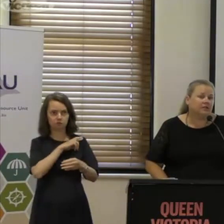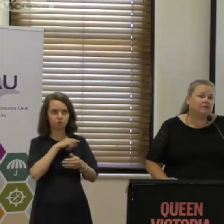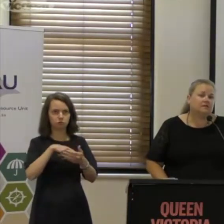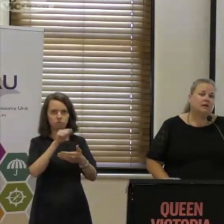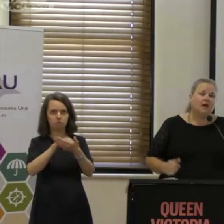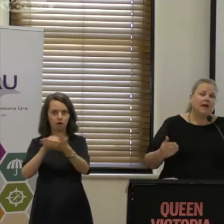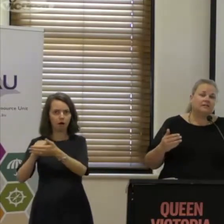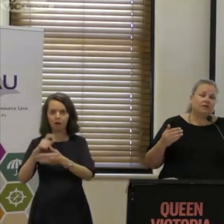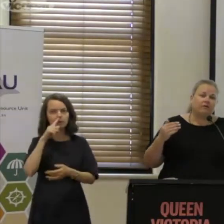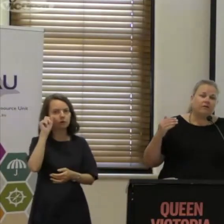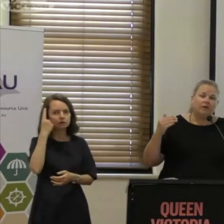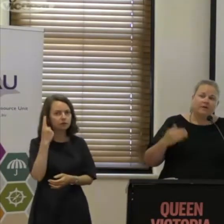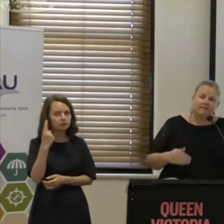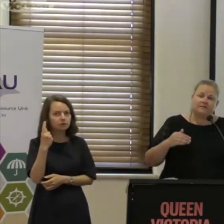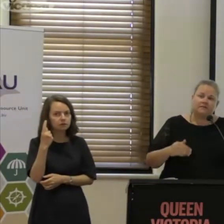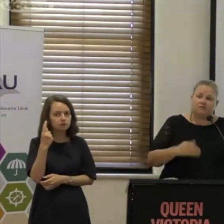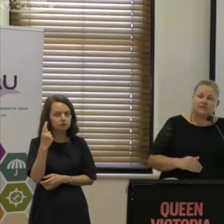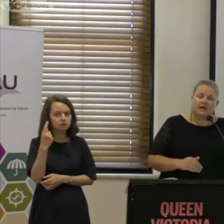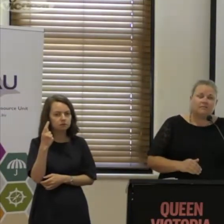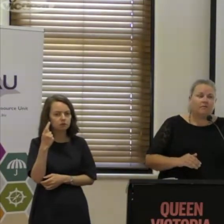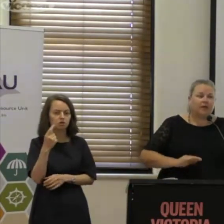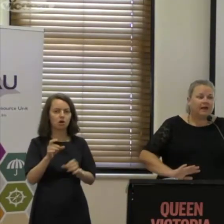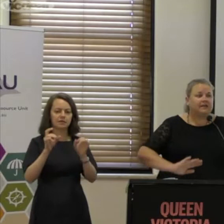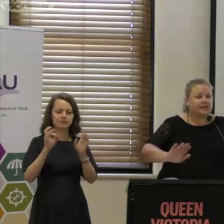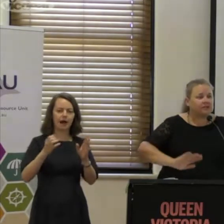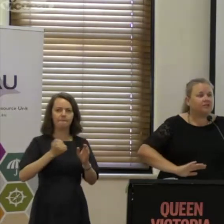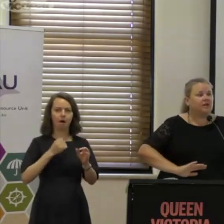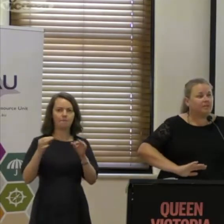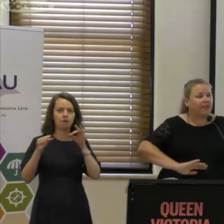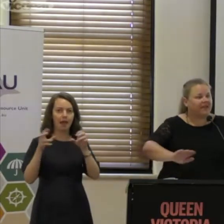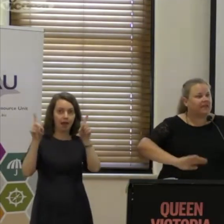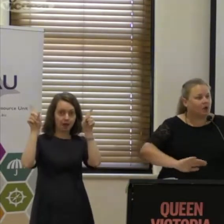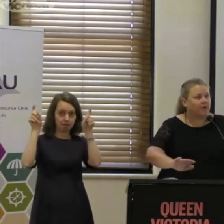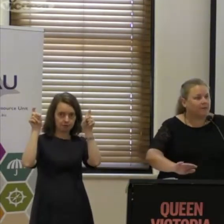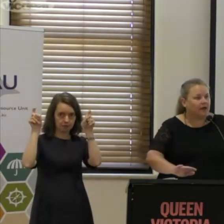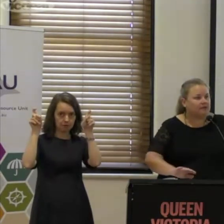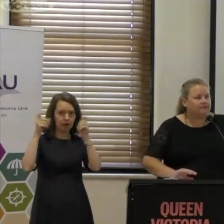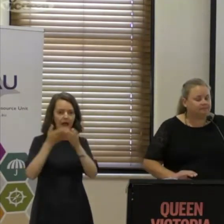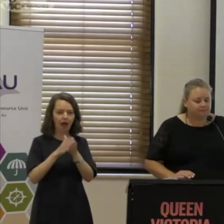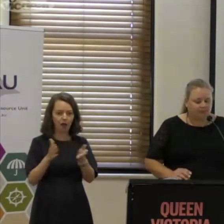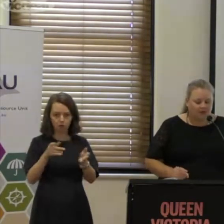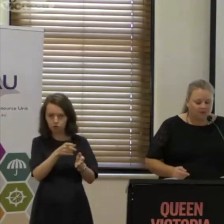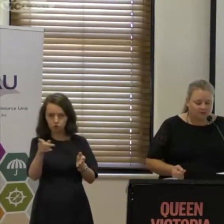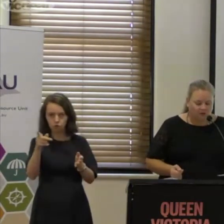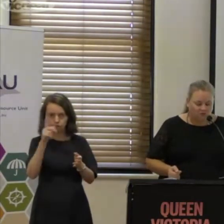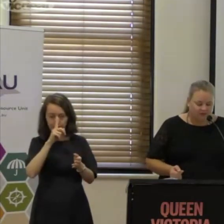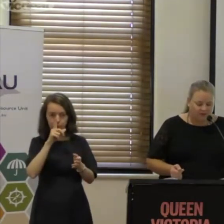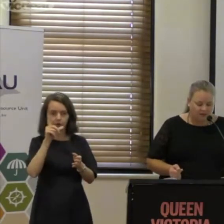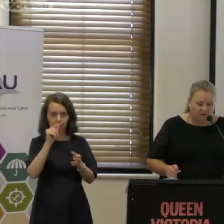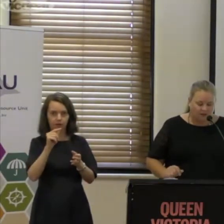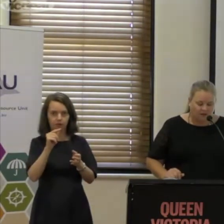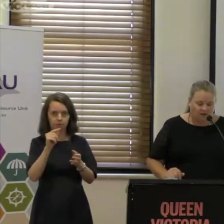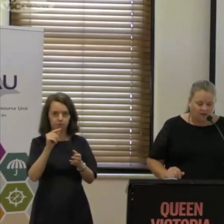purchasing things. And so the emphasis on starting my plan is actually about the getting going part. So when